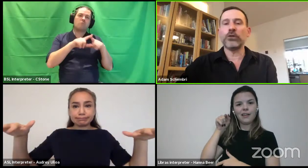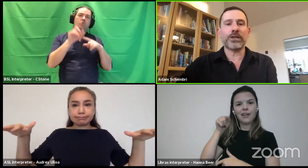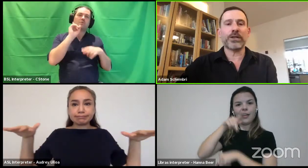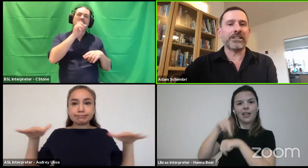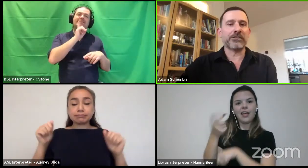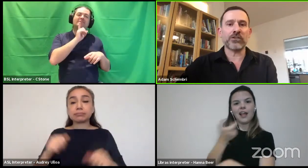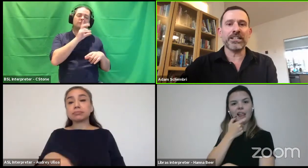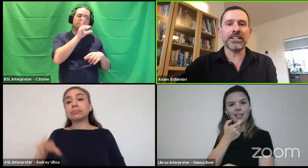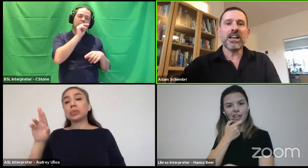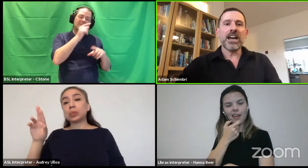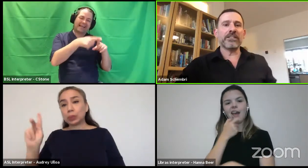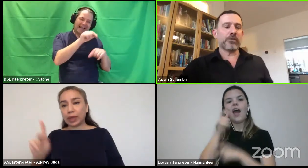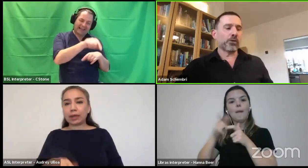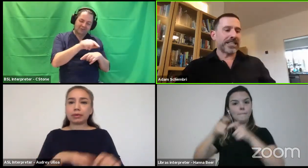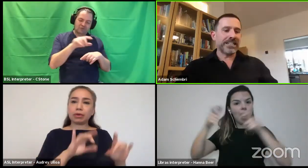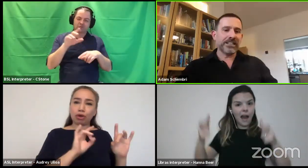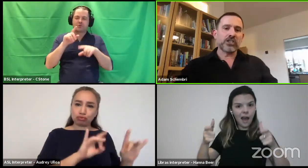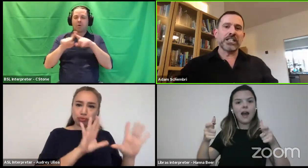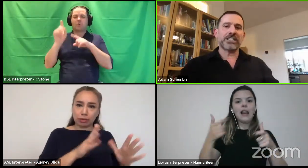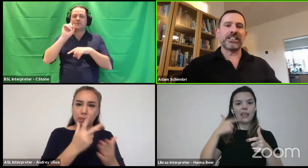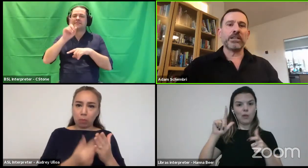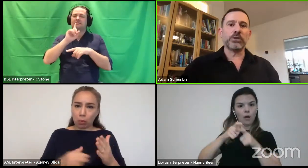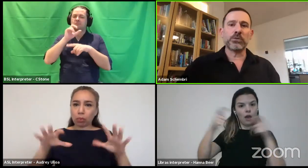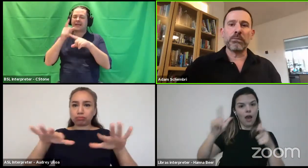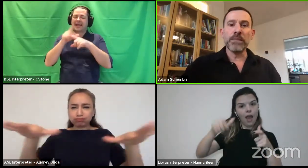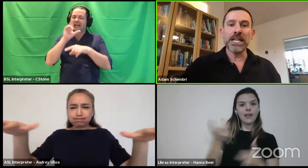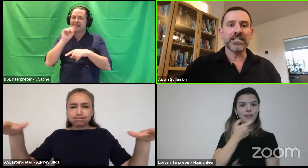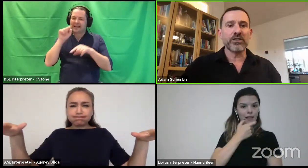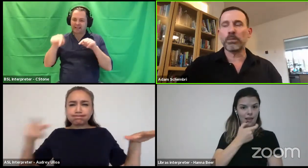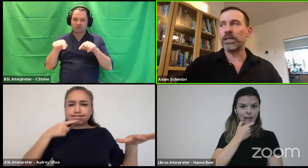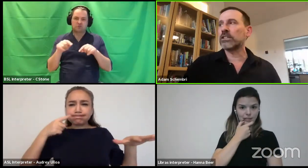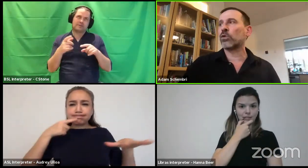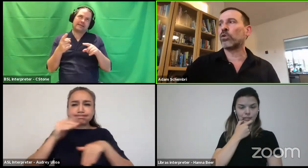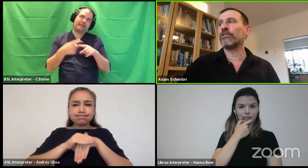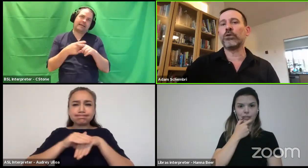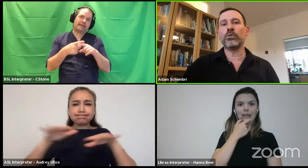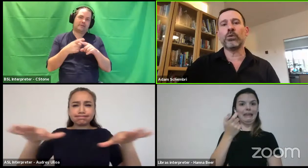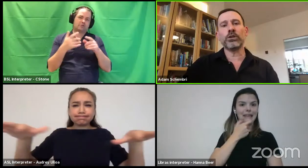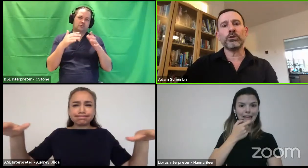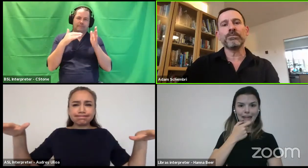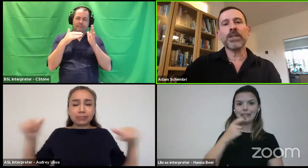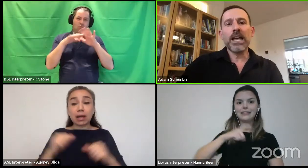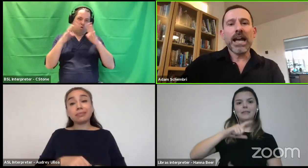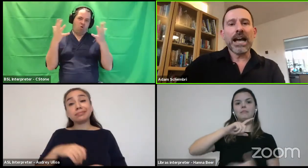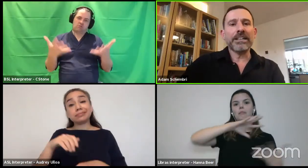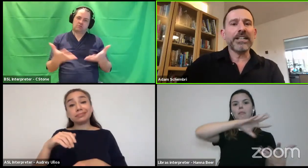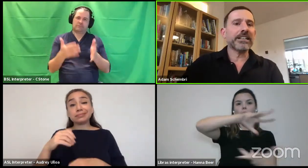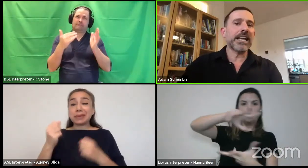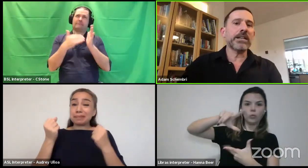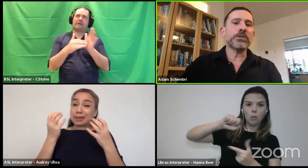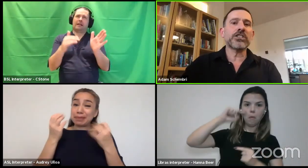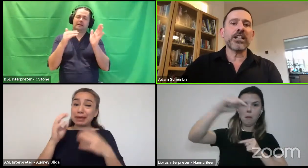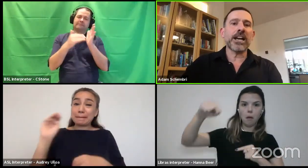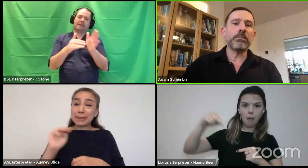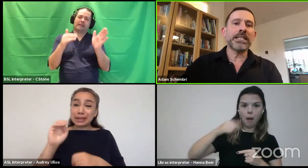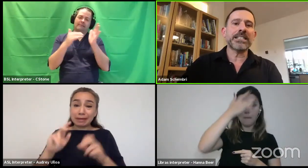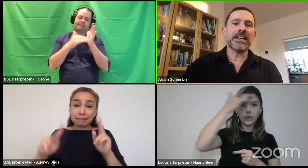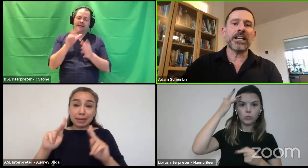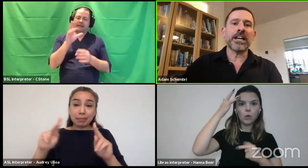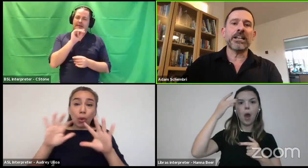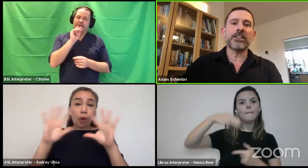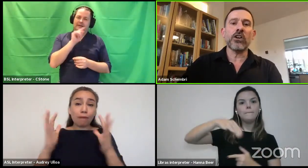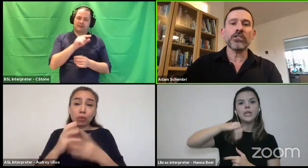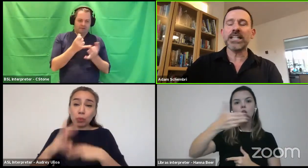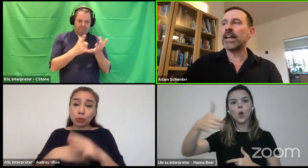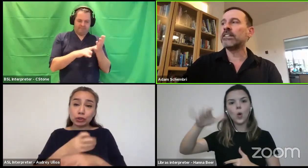the UK and Australia. And of course, English is a language with millions of speakers all over the world. And yet languages like